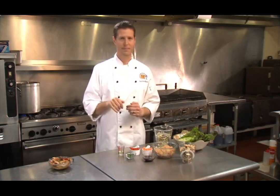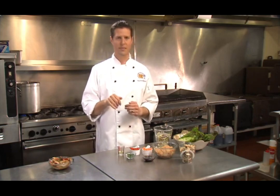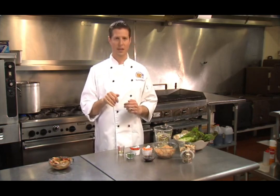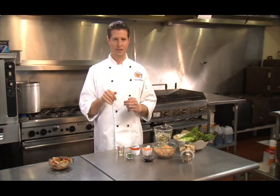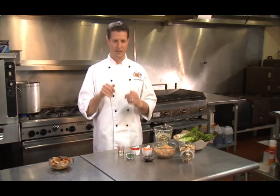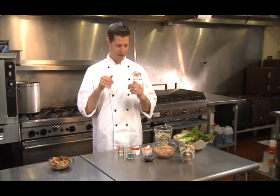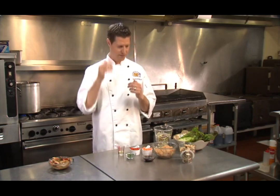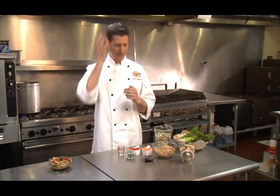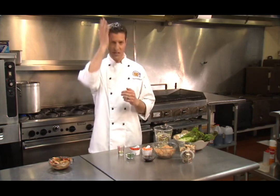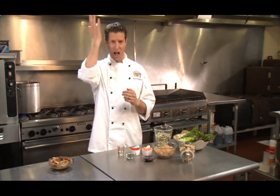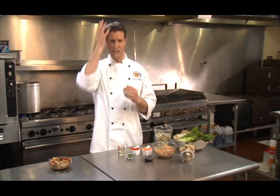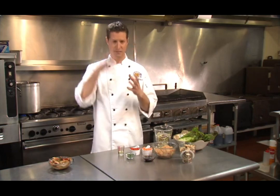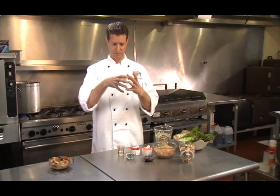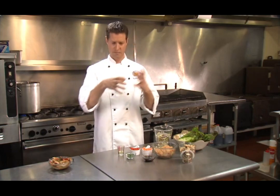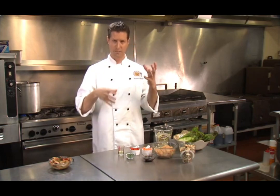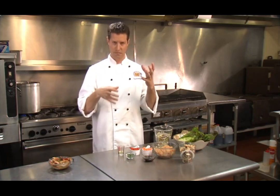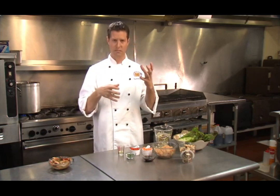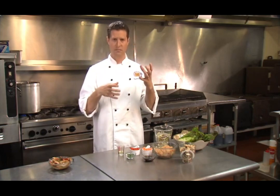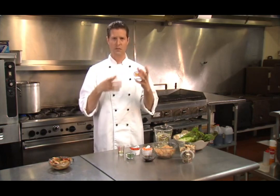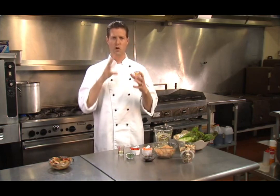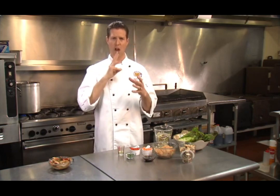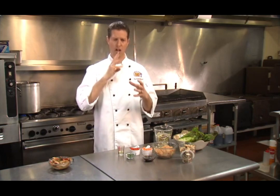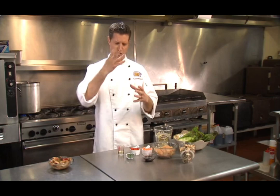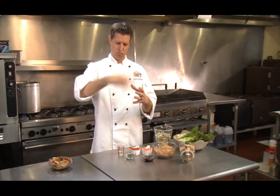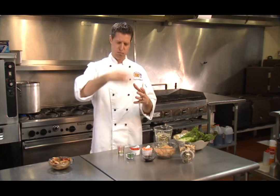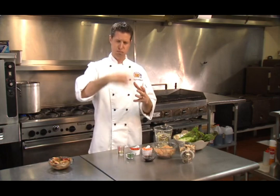First, wash the bunch of lettuce under running water.